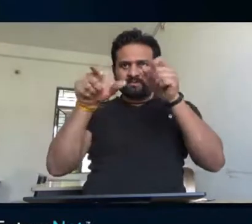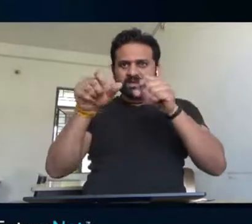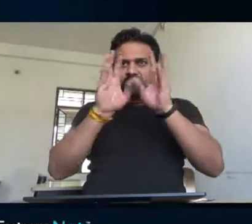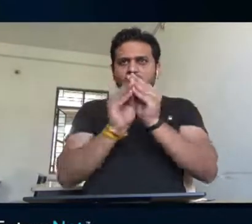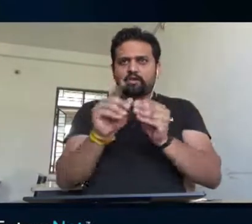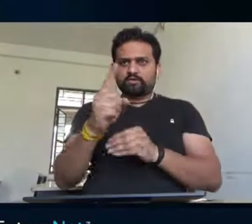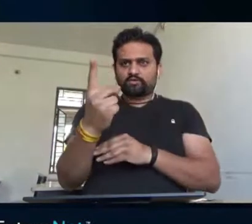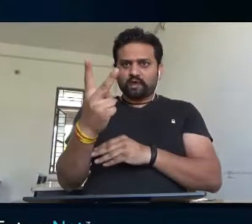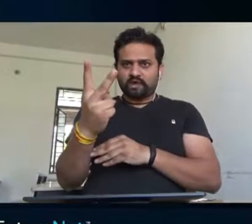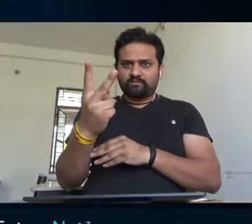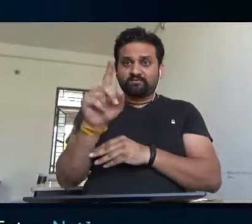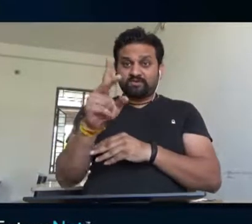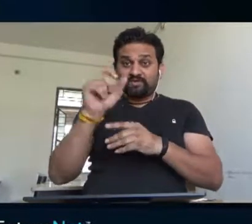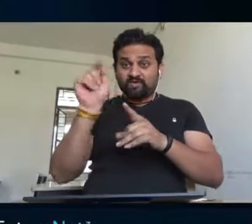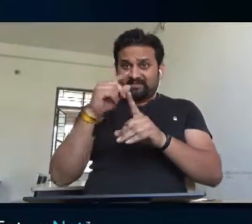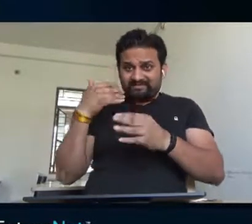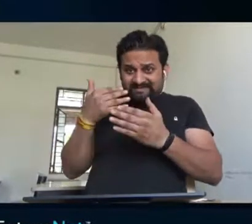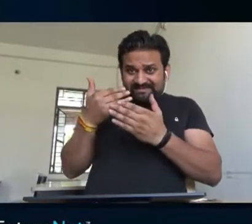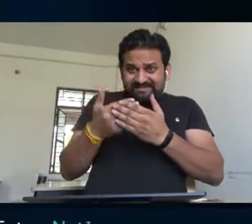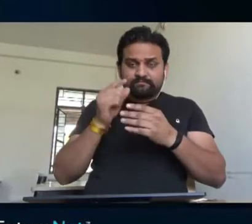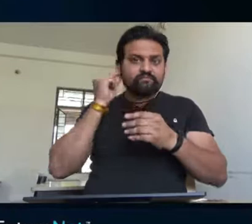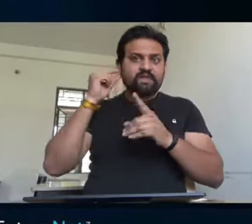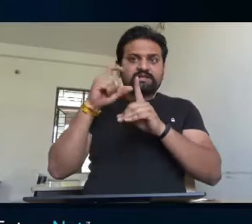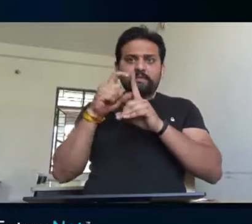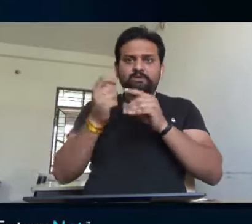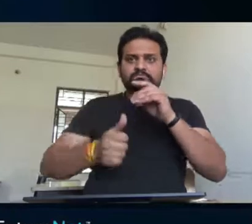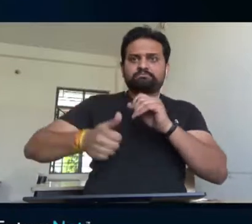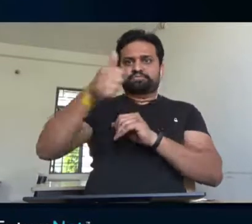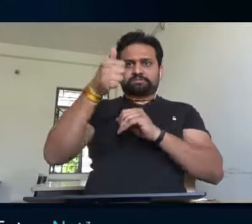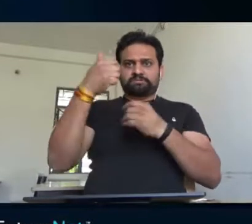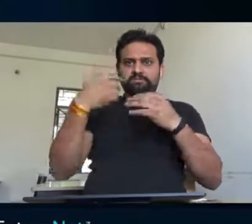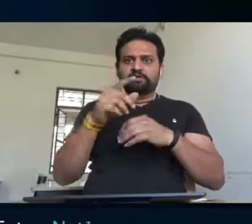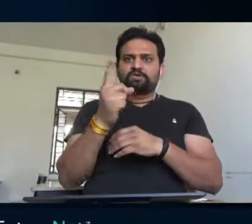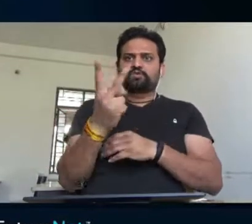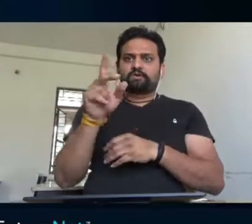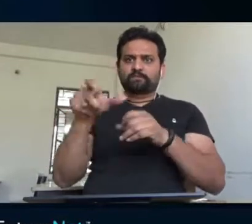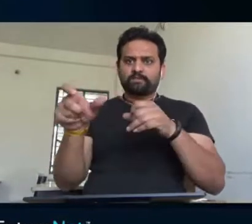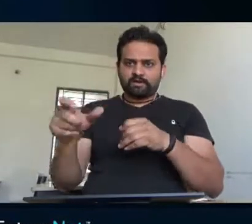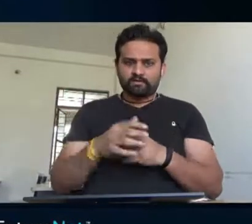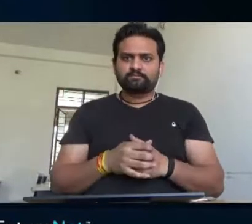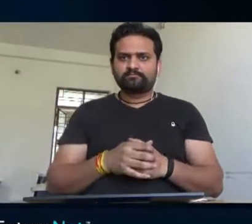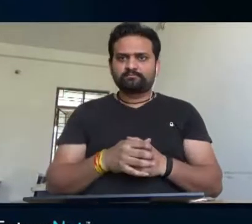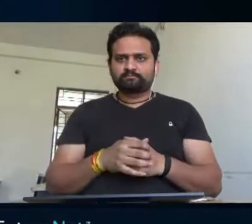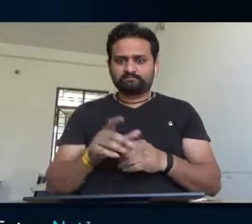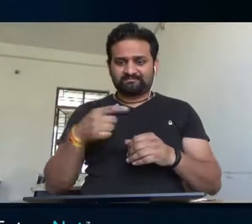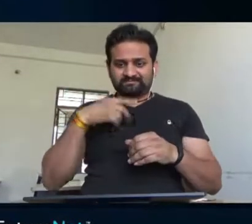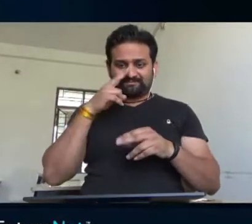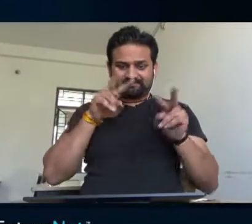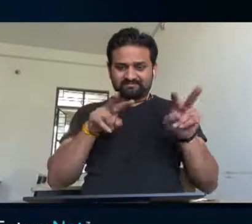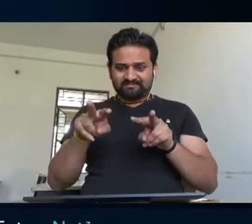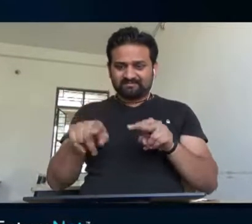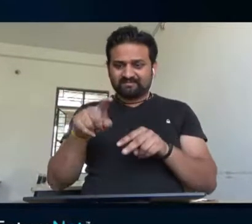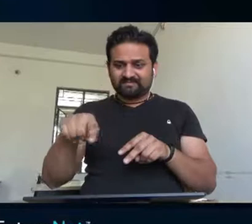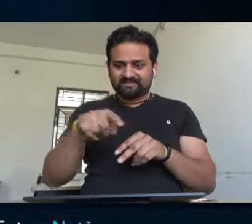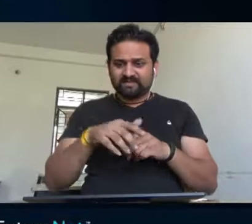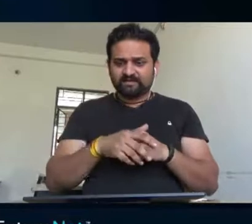12 diamonds in the first month, and that's the second time that what we see that this